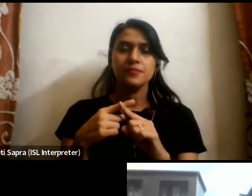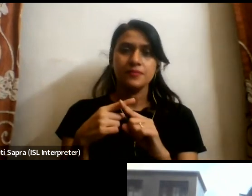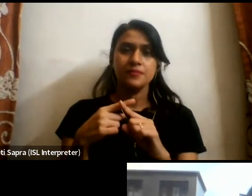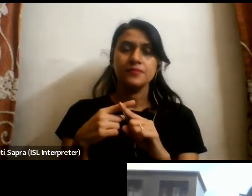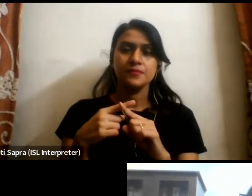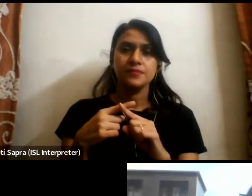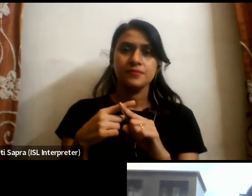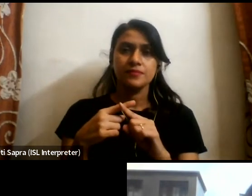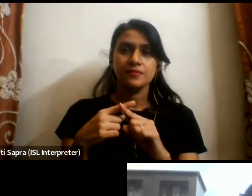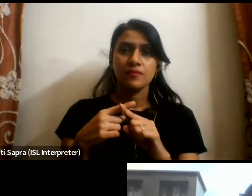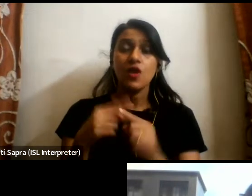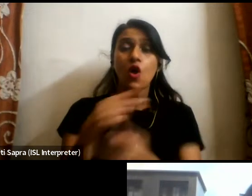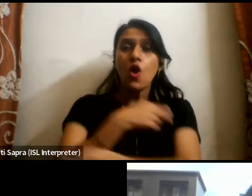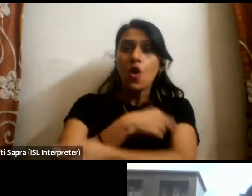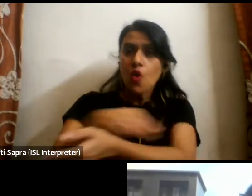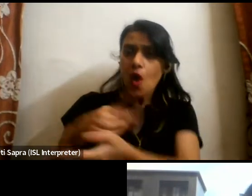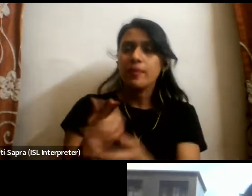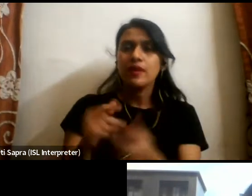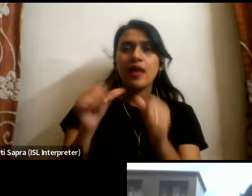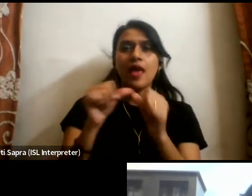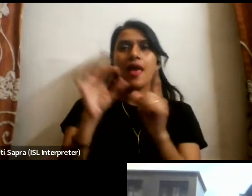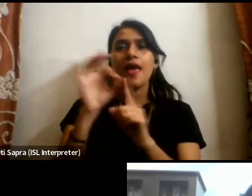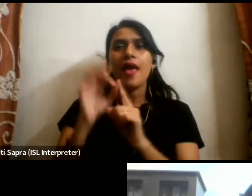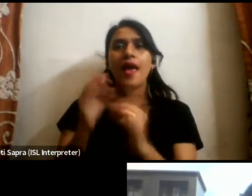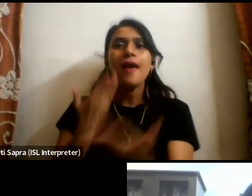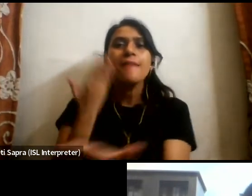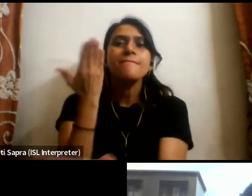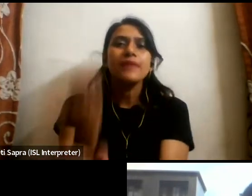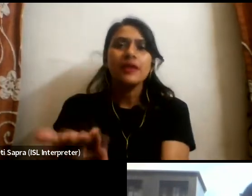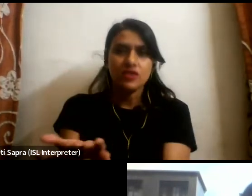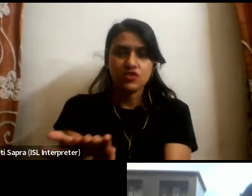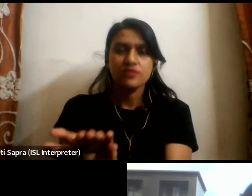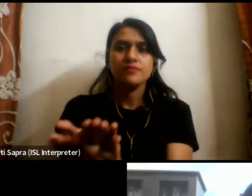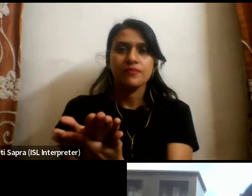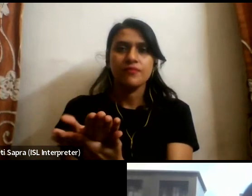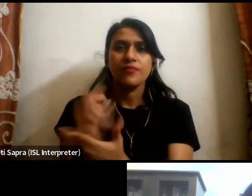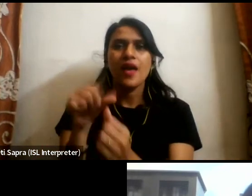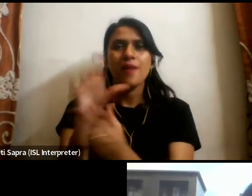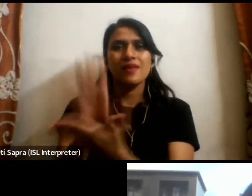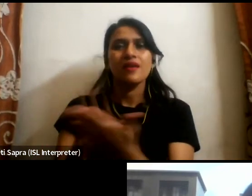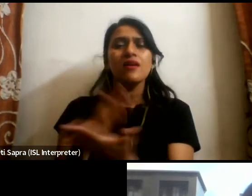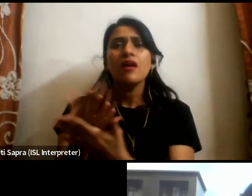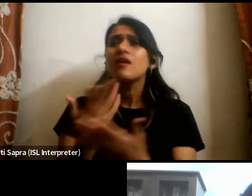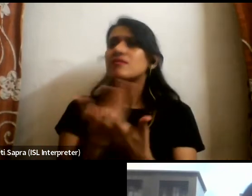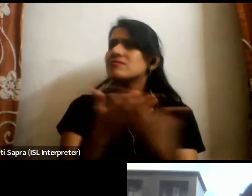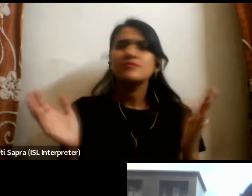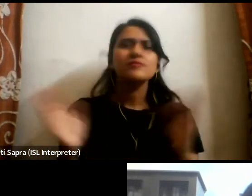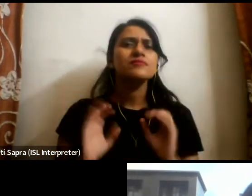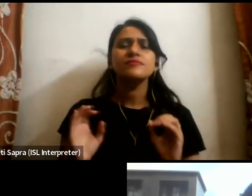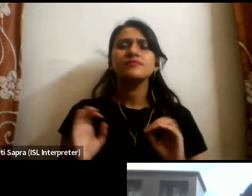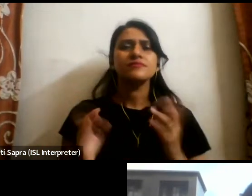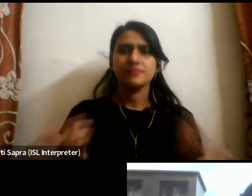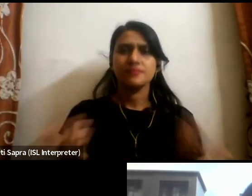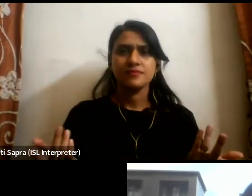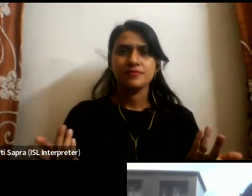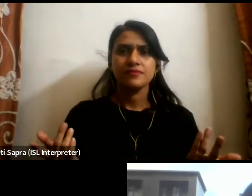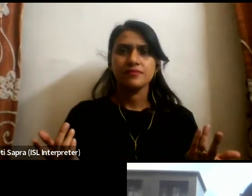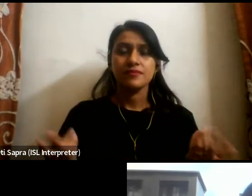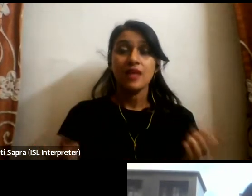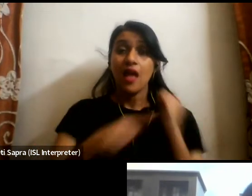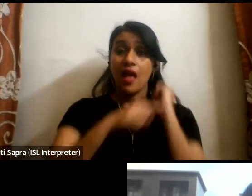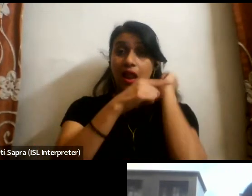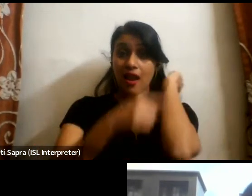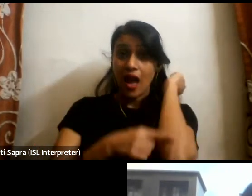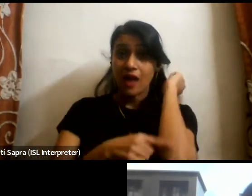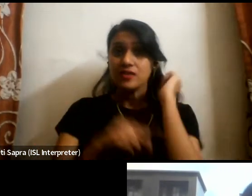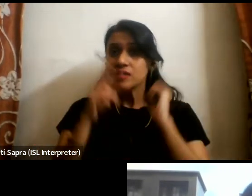and nominations or applications, so on and so forth. None of that's happening, right? So as a result, you end up in a